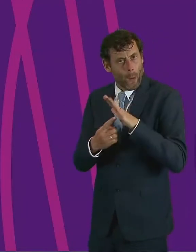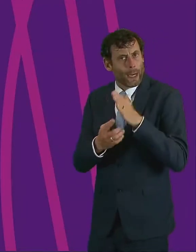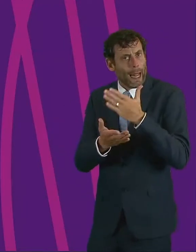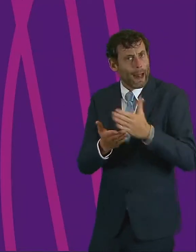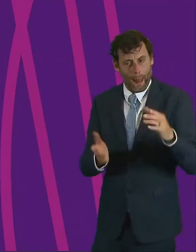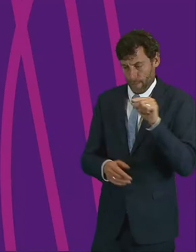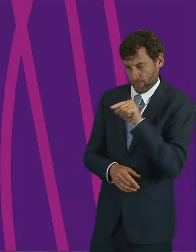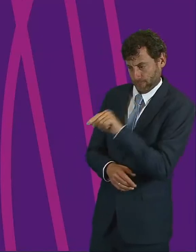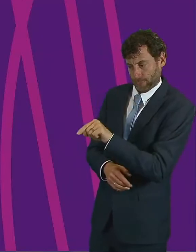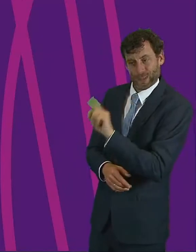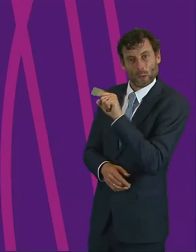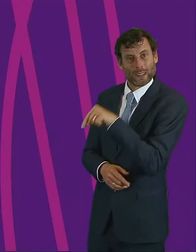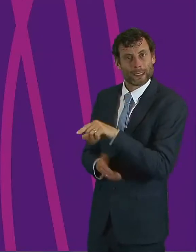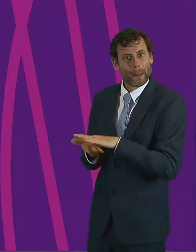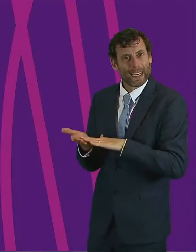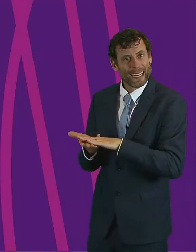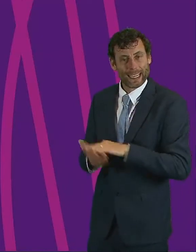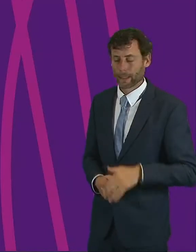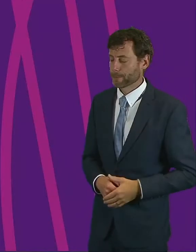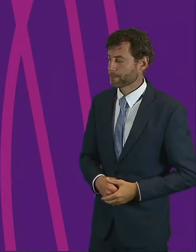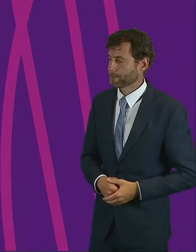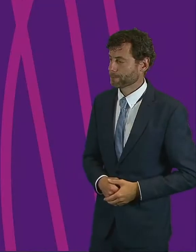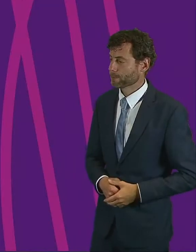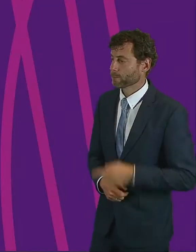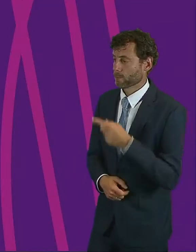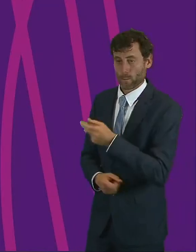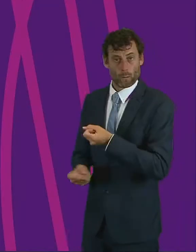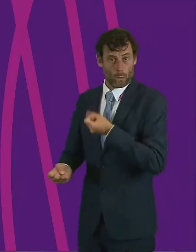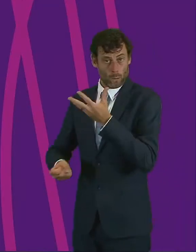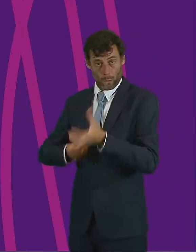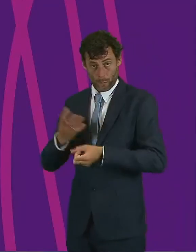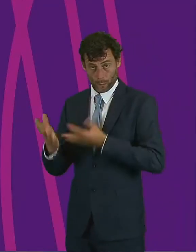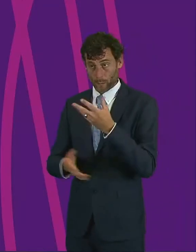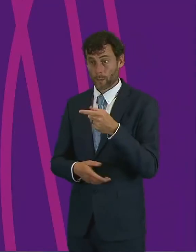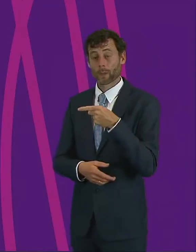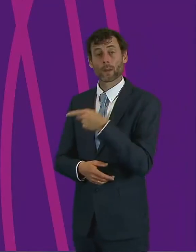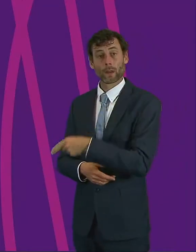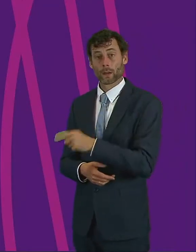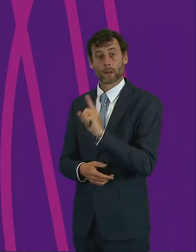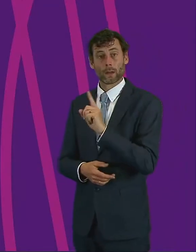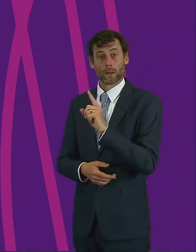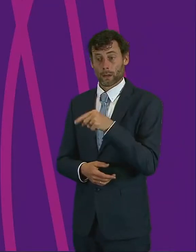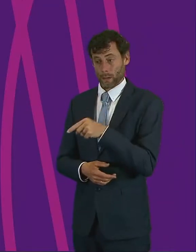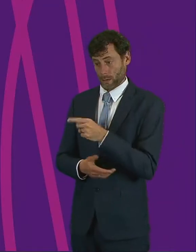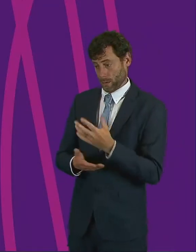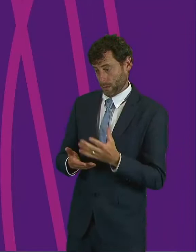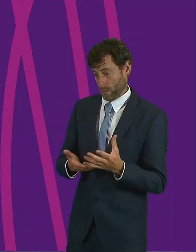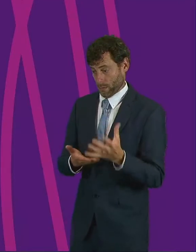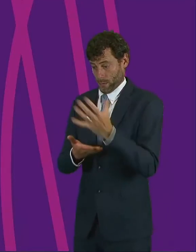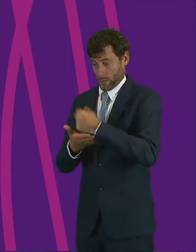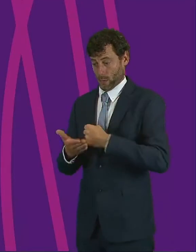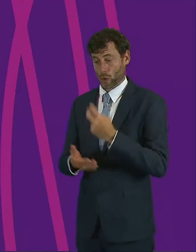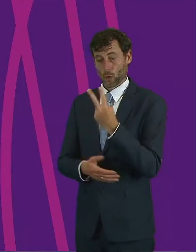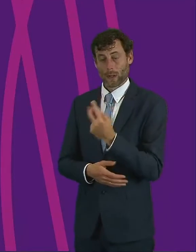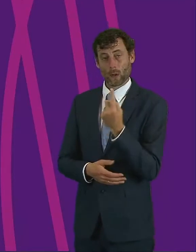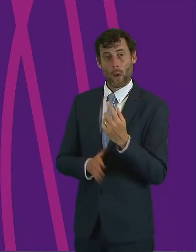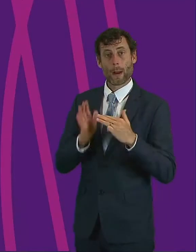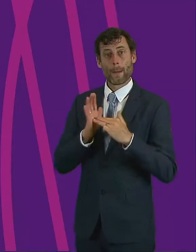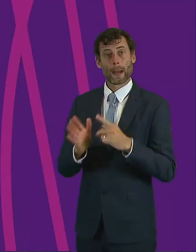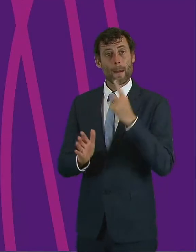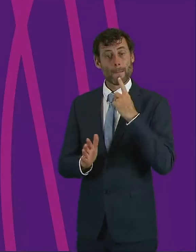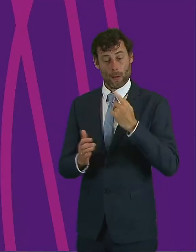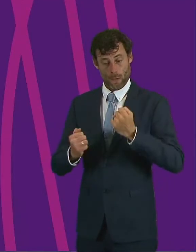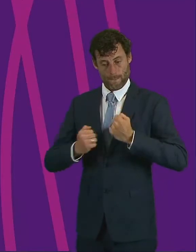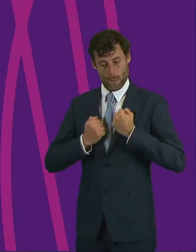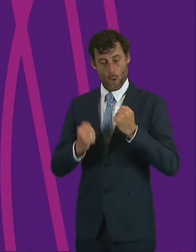that the Chancellor's jobs plan itself generated only £21 million for the Scottish budget, a position confirmed